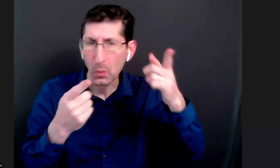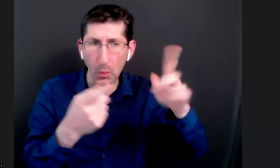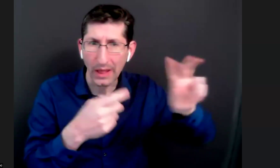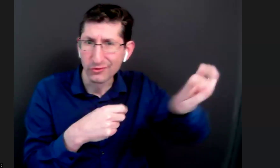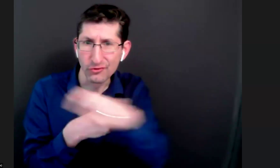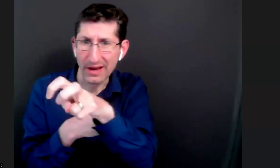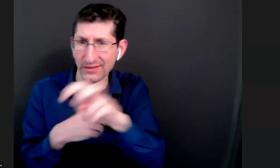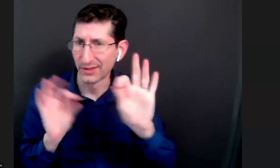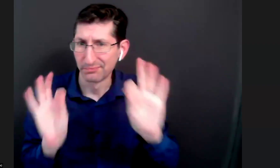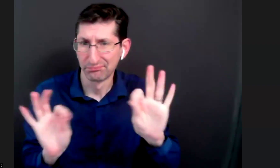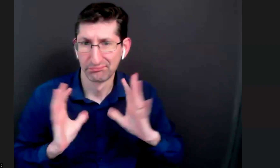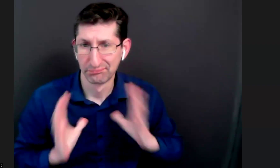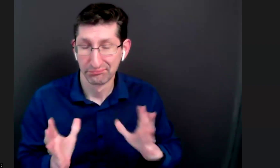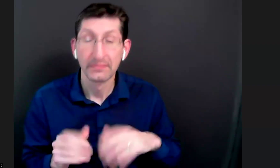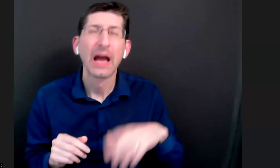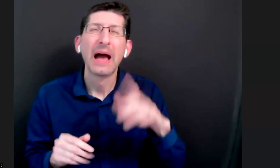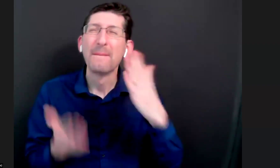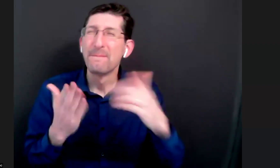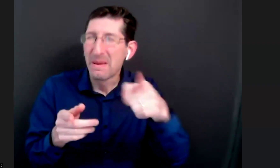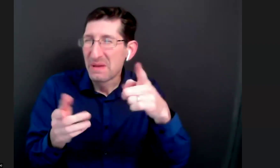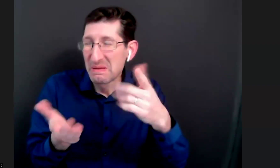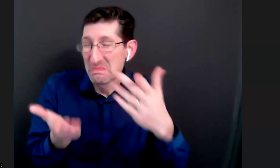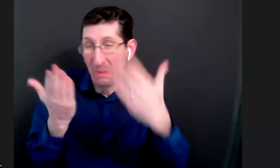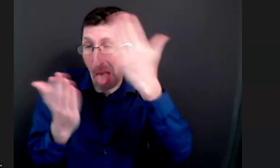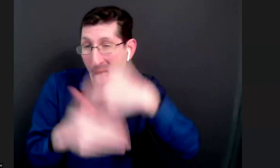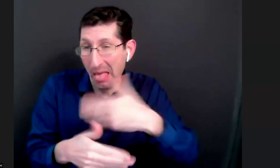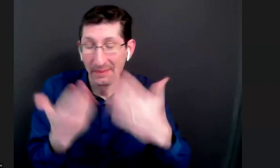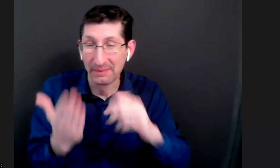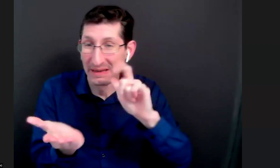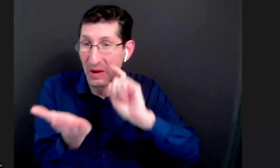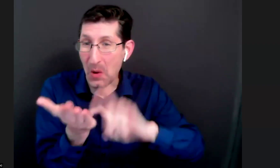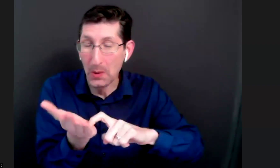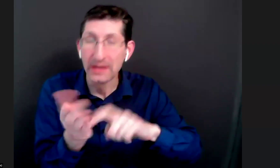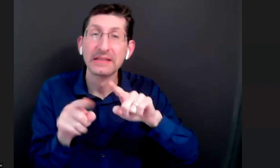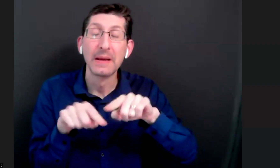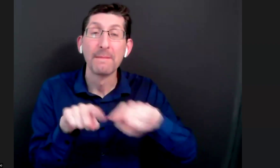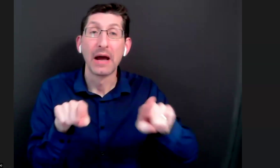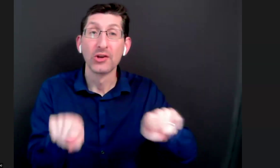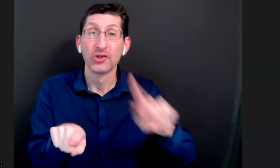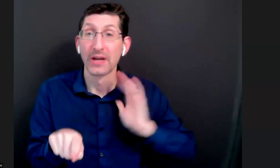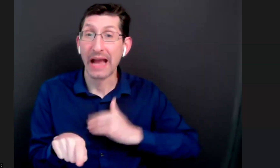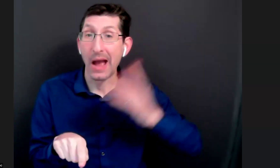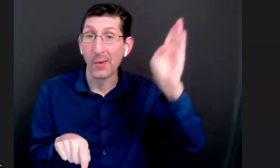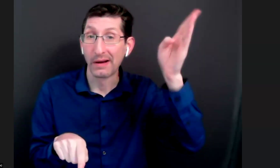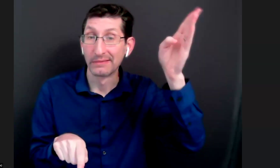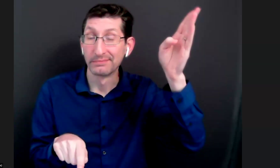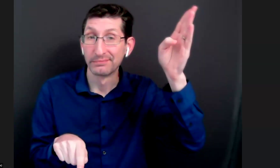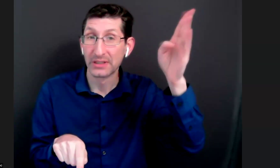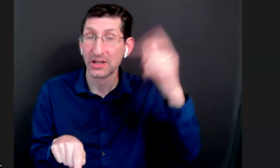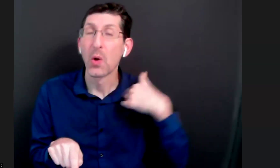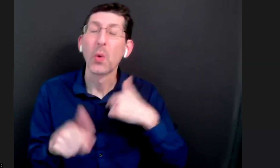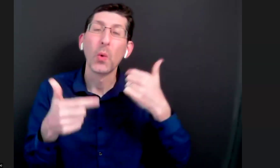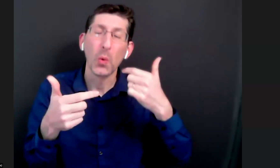I don't know if you've noticed during our delivery, but we did our best to say the